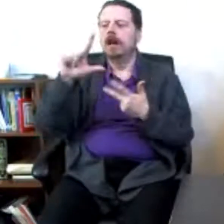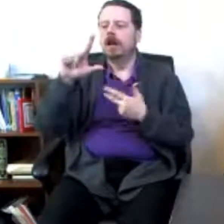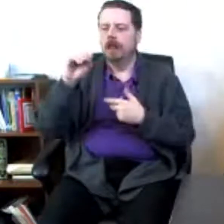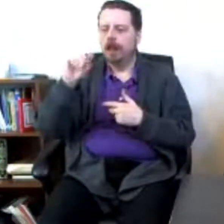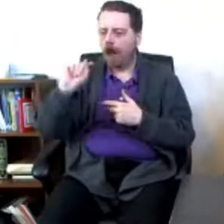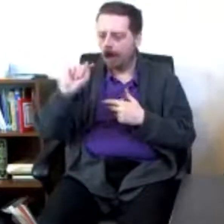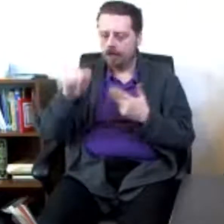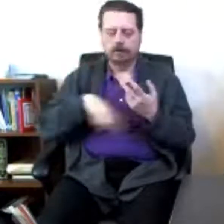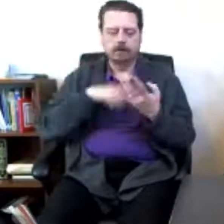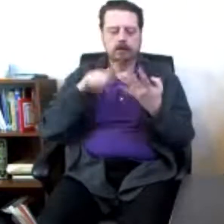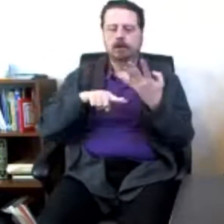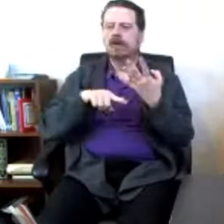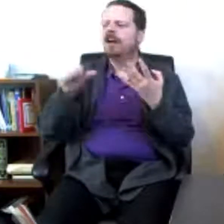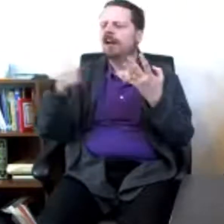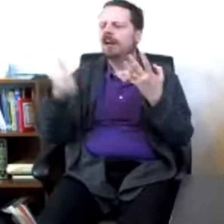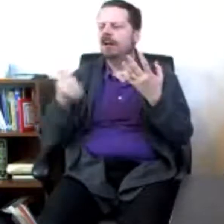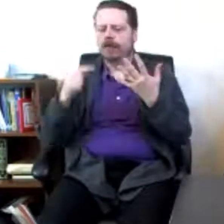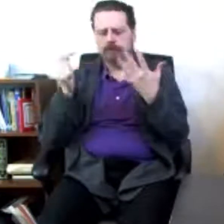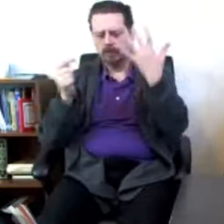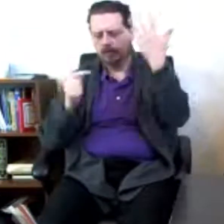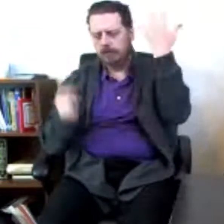prophets. So